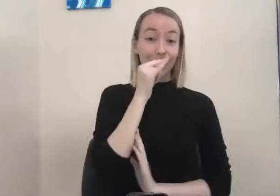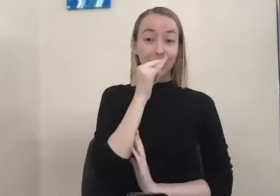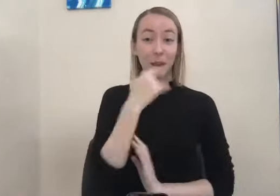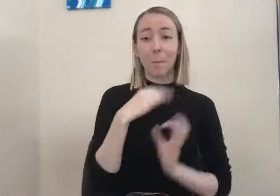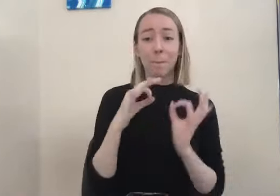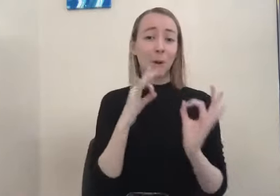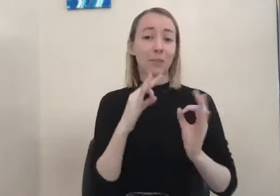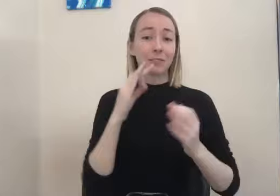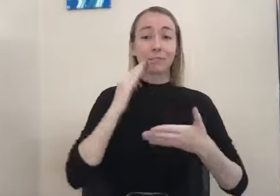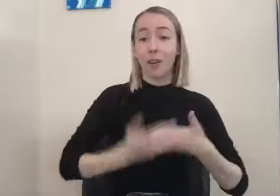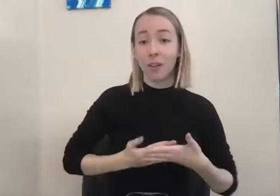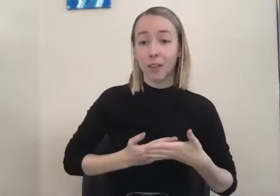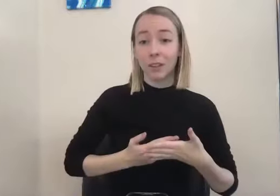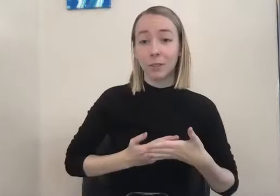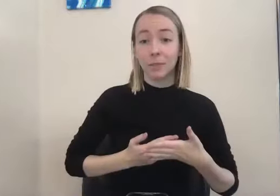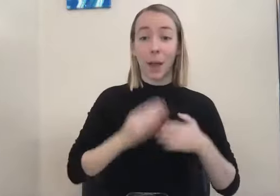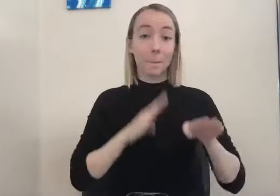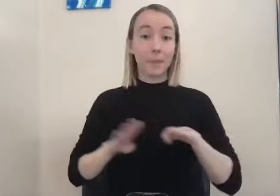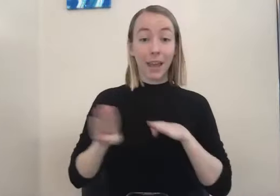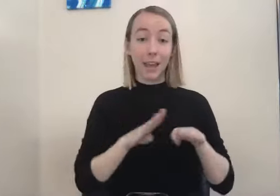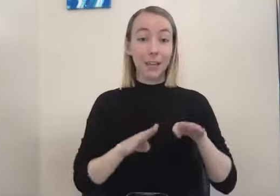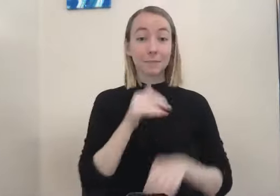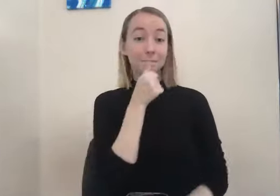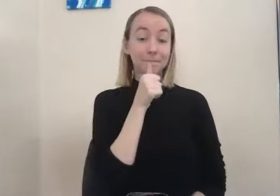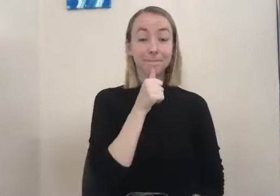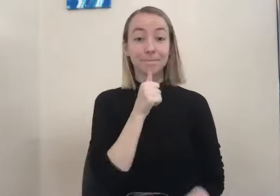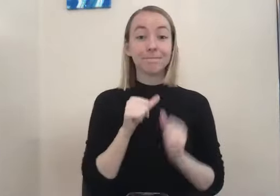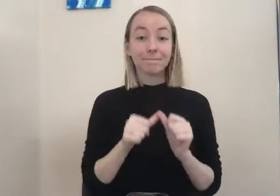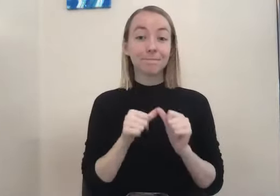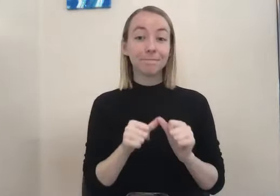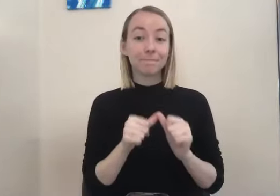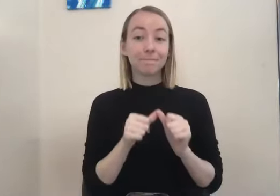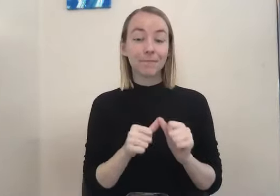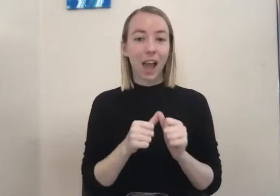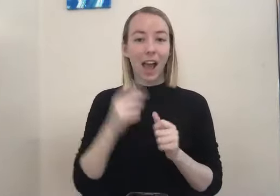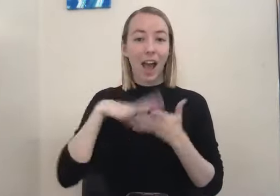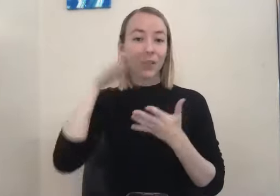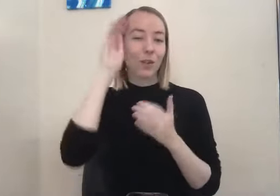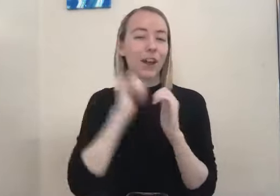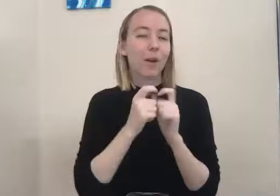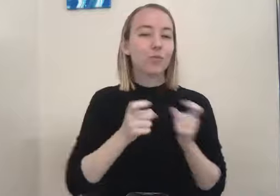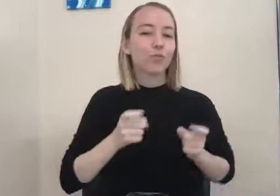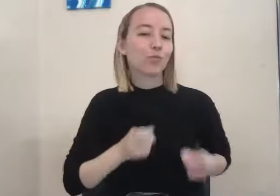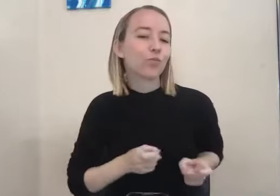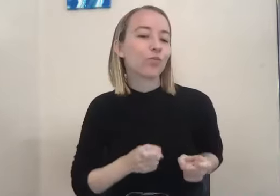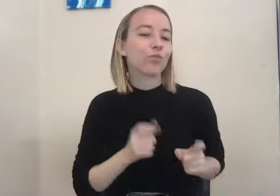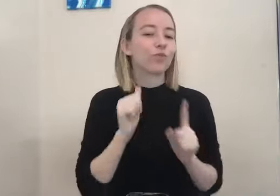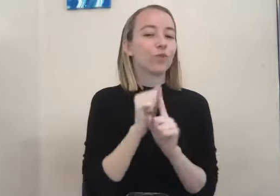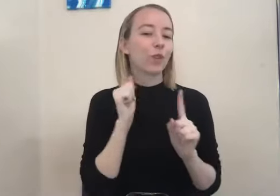Al-Anon, which I then continued to start to do. So one of the things that the self-righteousness couldn't let me accept was